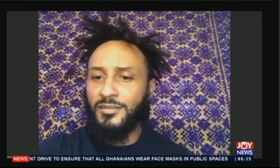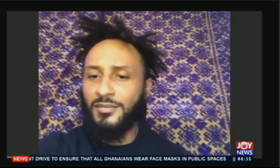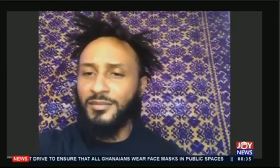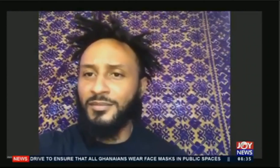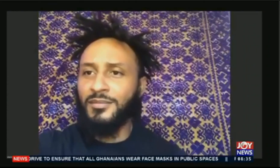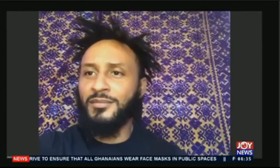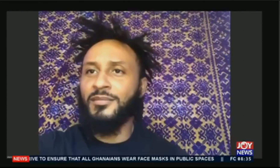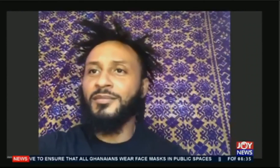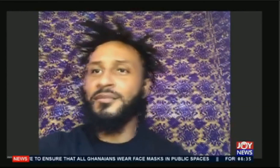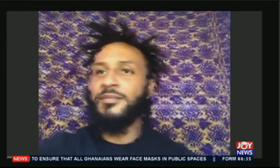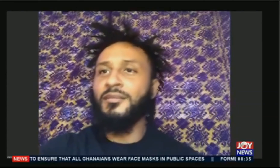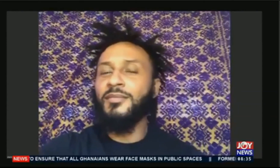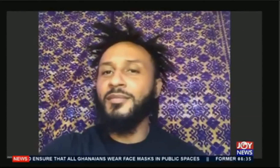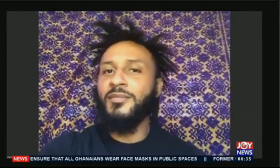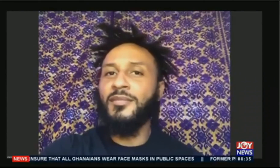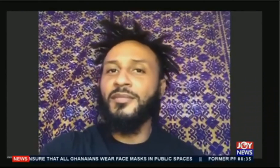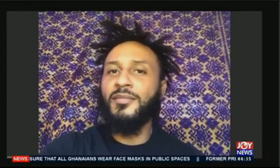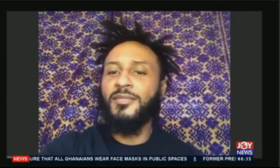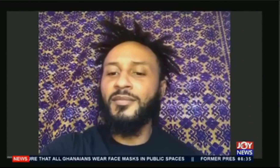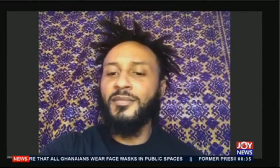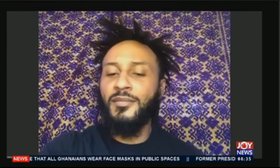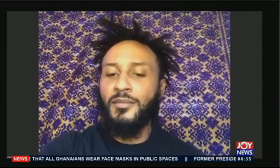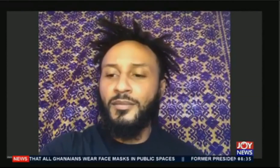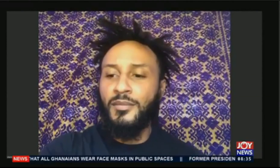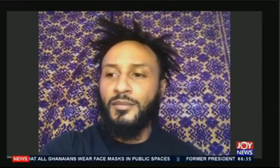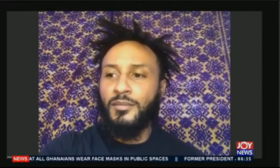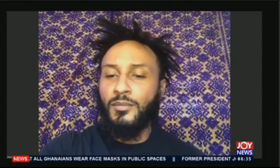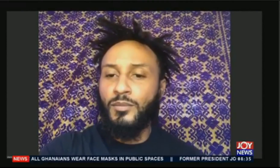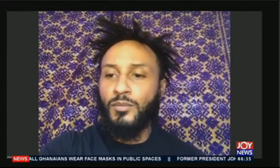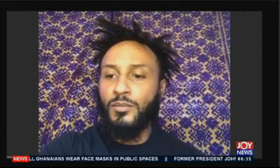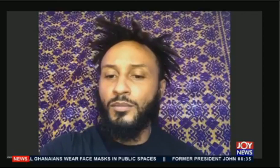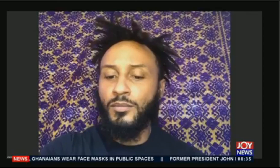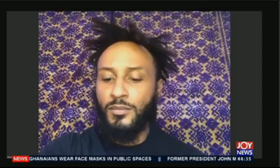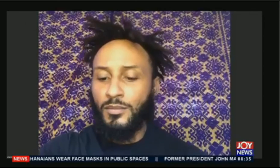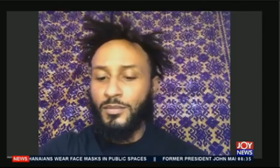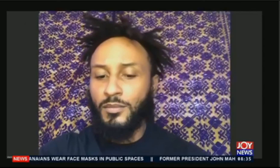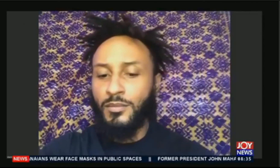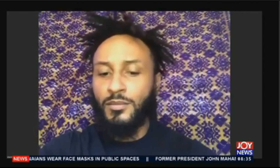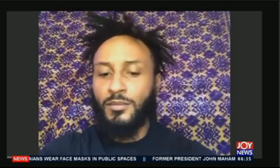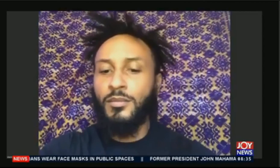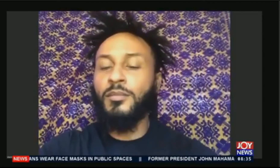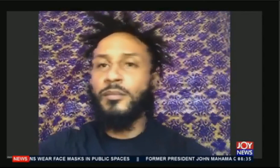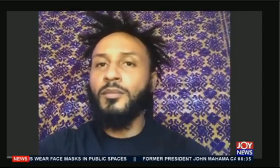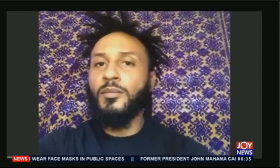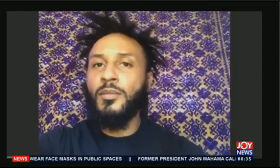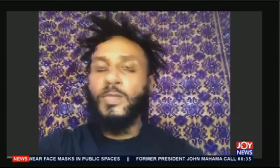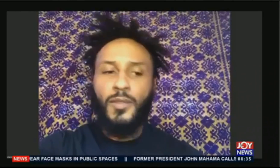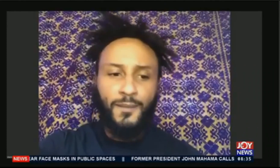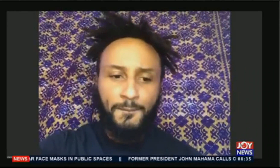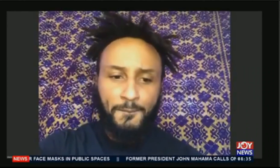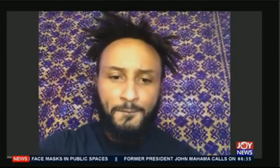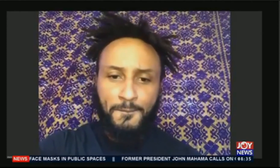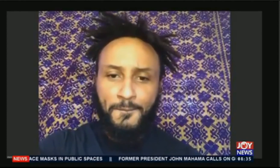Amissah. She does the sign language when the COVID team, that is the the Minister